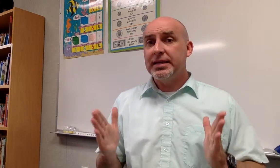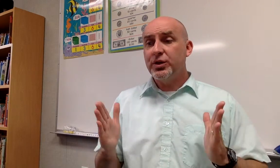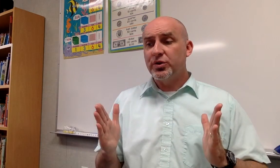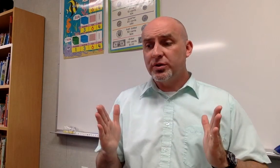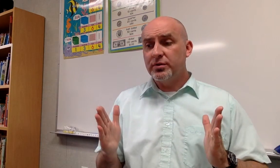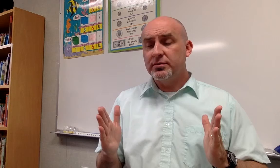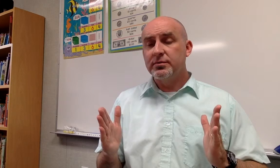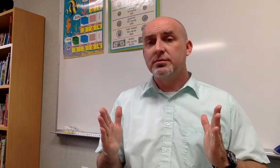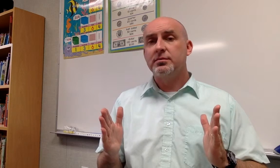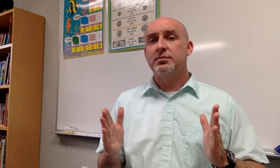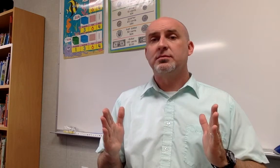singer,